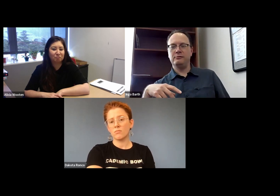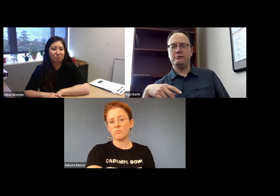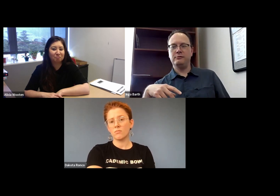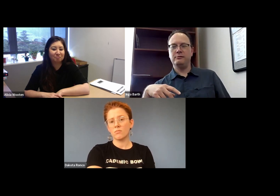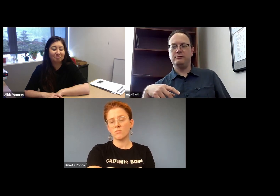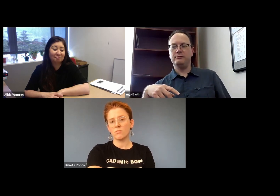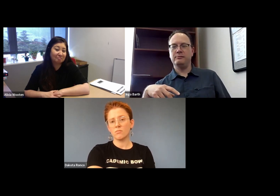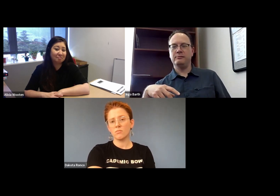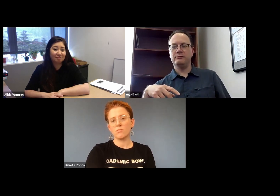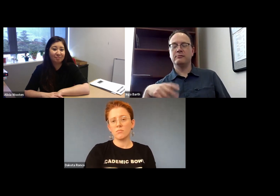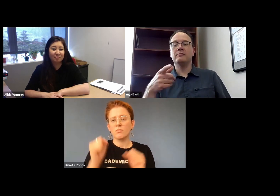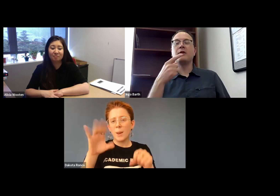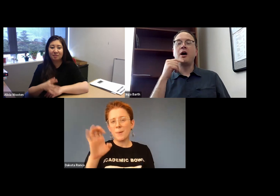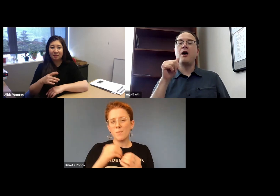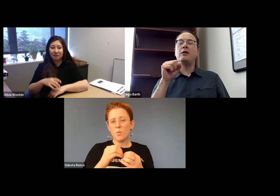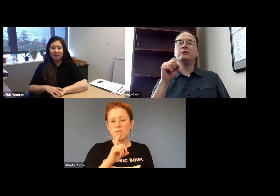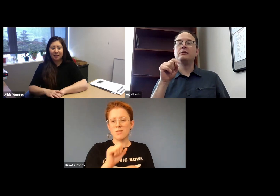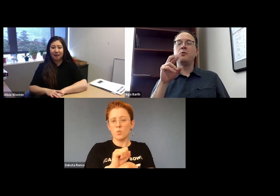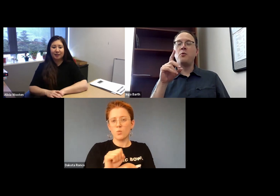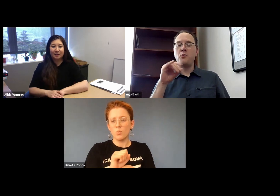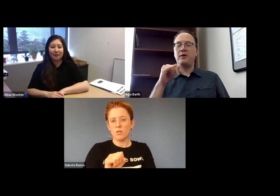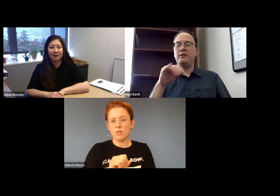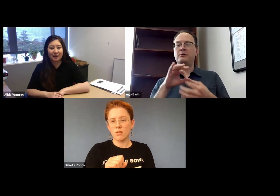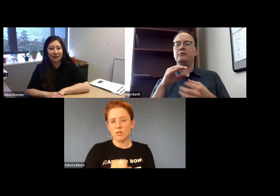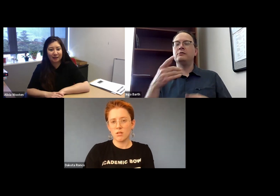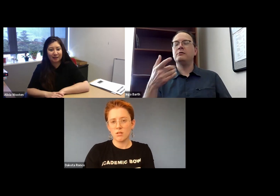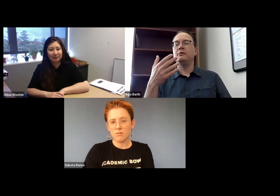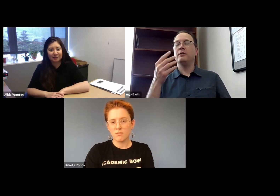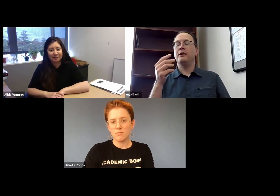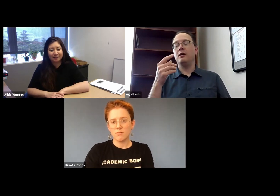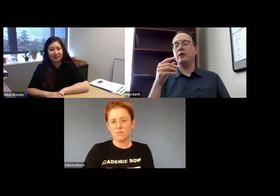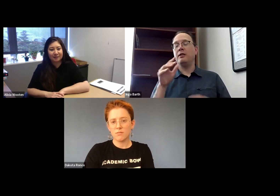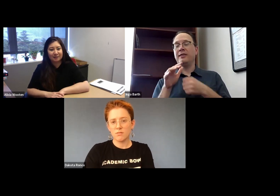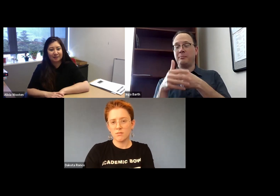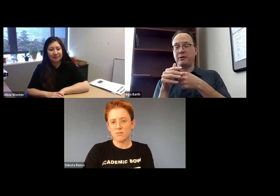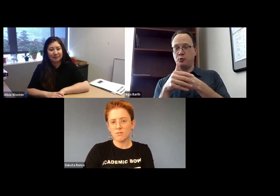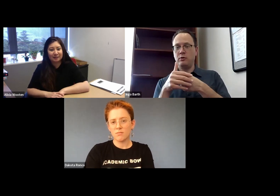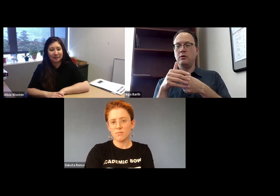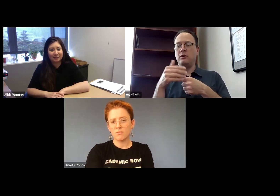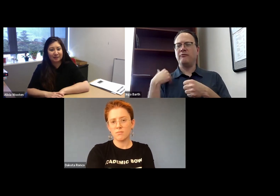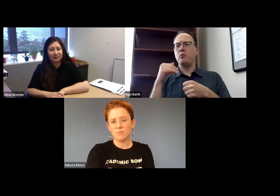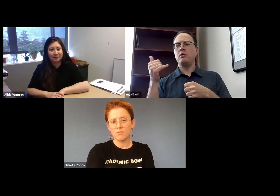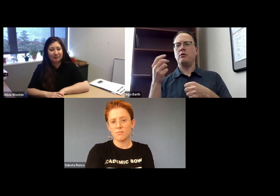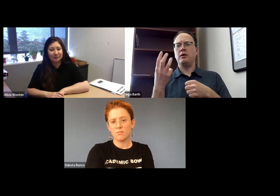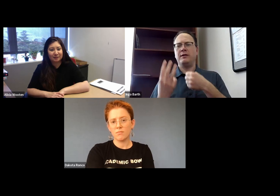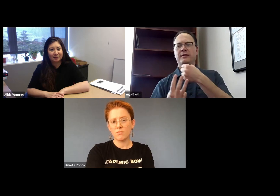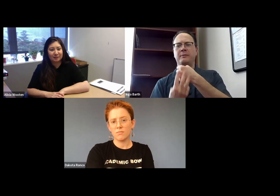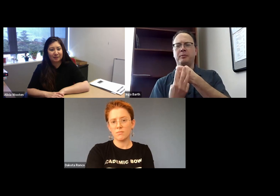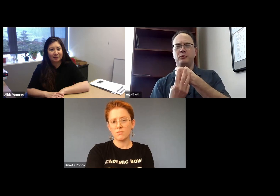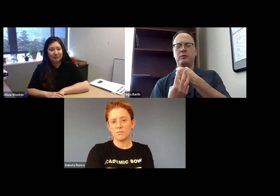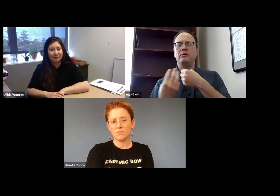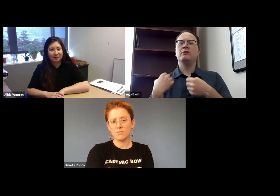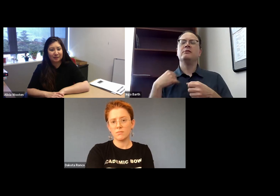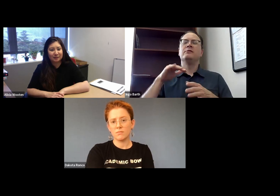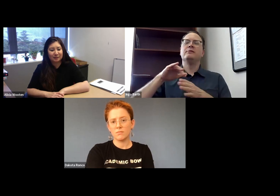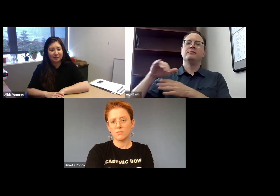But the definitely like the difference between the rings for Uranus versus it's definitely signed that way because